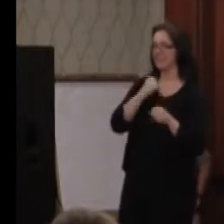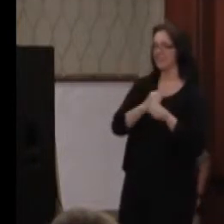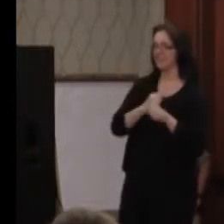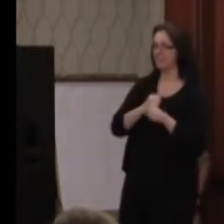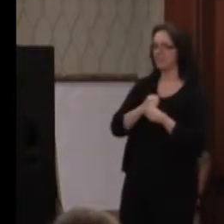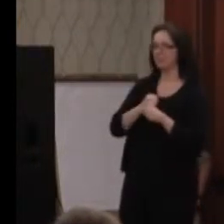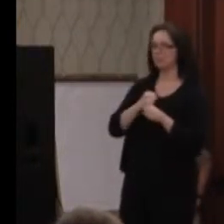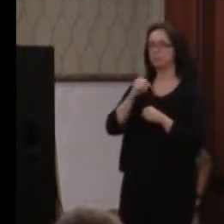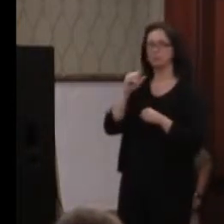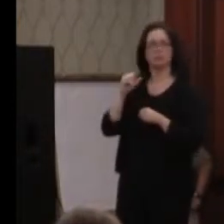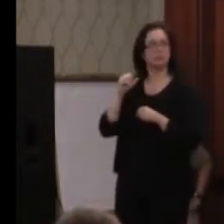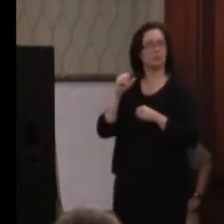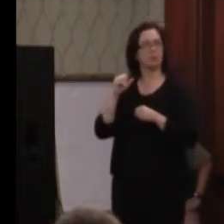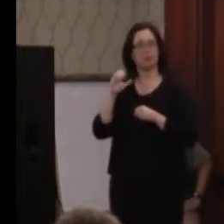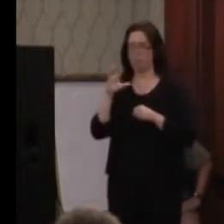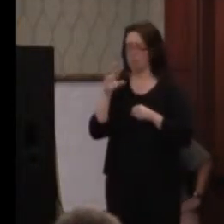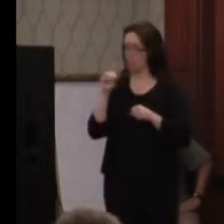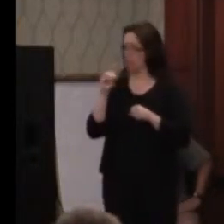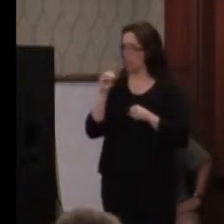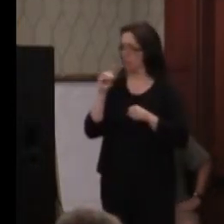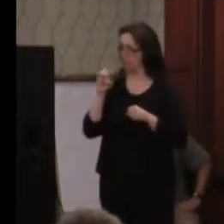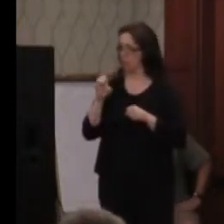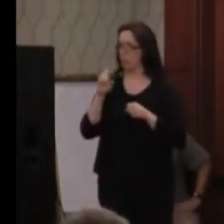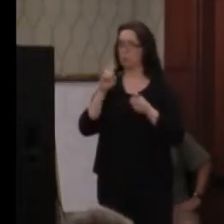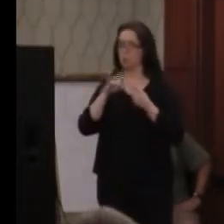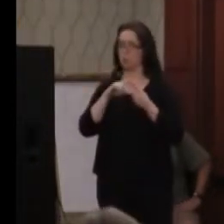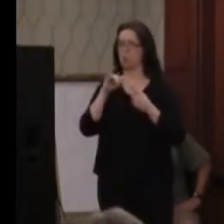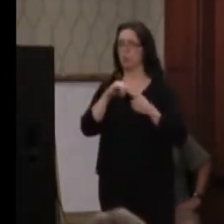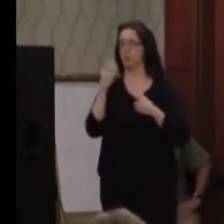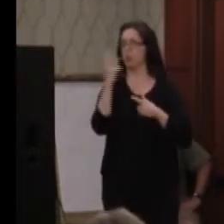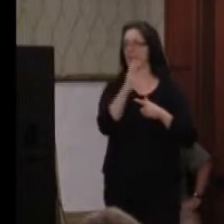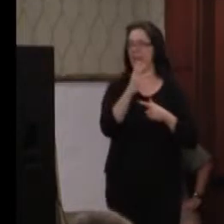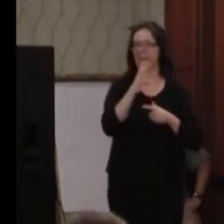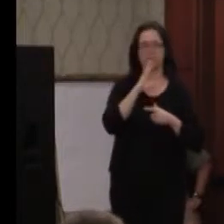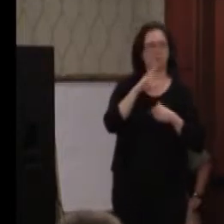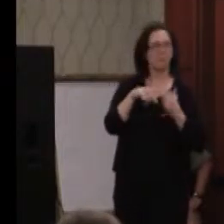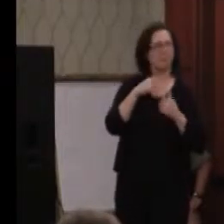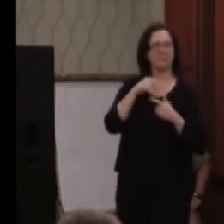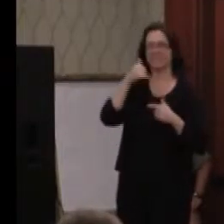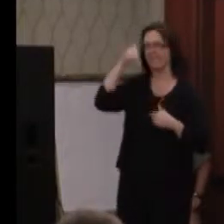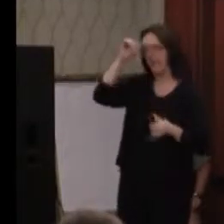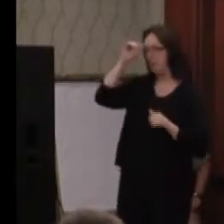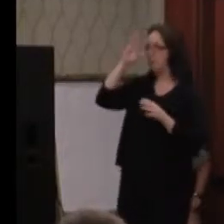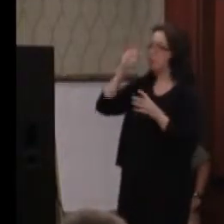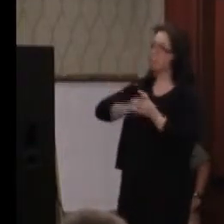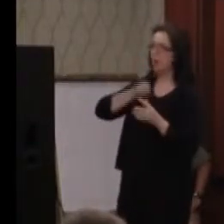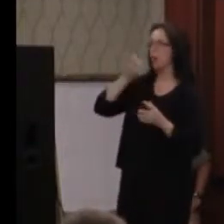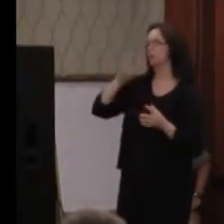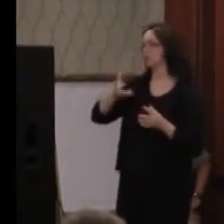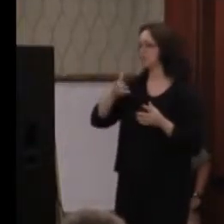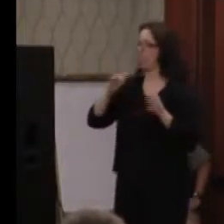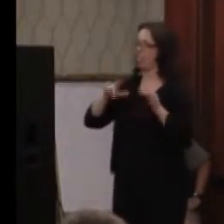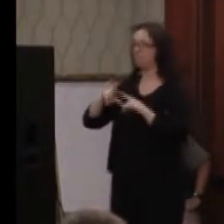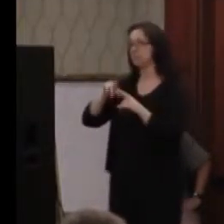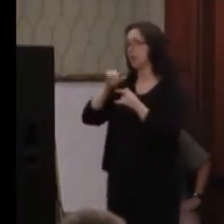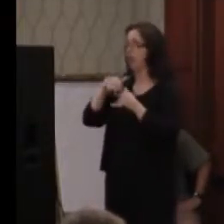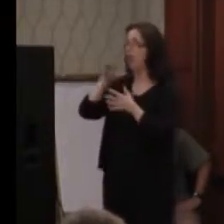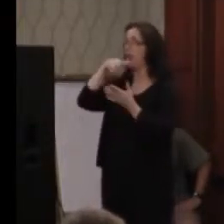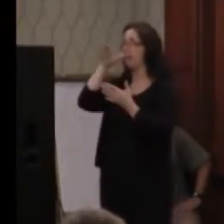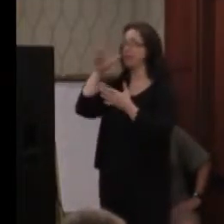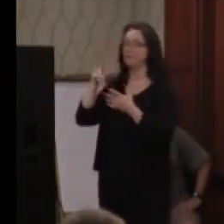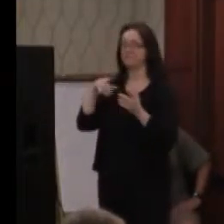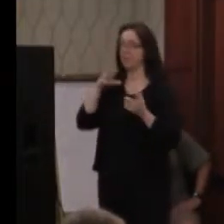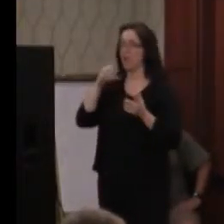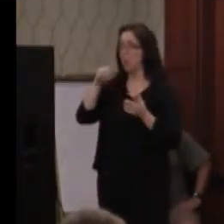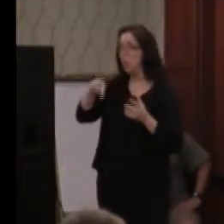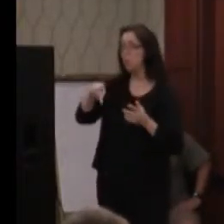of the West. Yeah. So it was cowboys all over. Waddy Mitchell doing cowboy poetry. There was yodelers. There was Kevin Locke doing